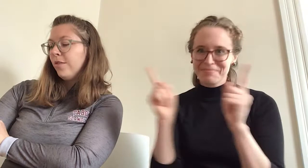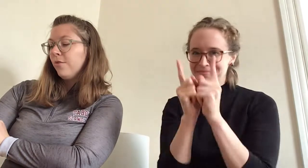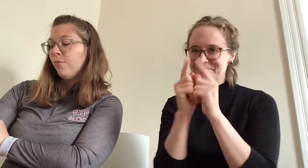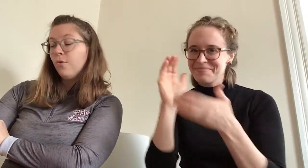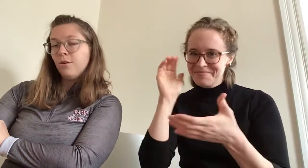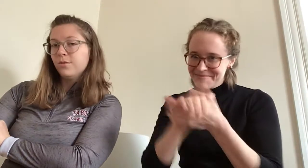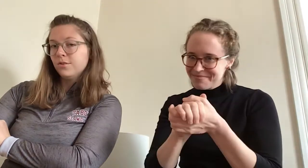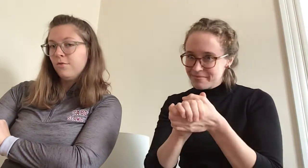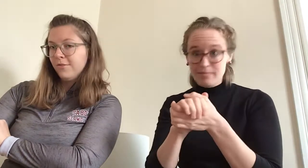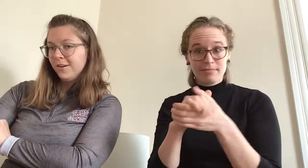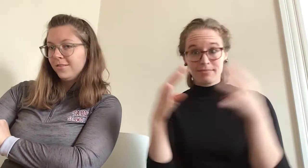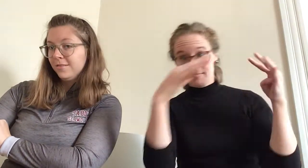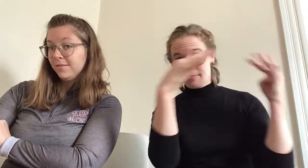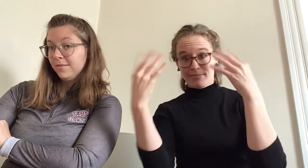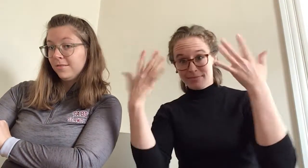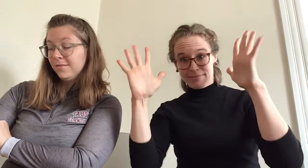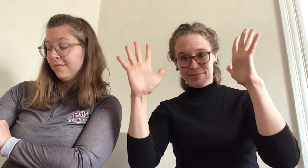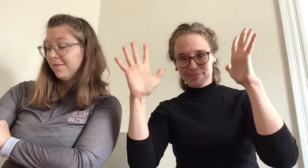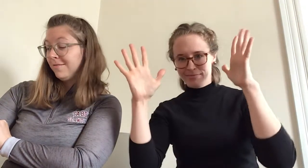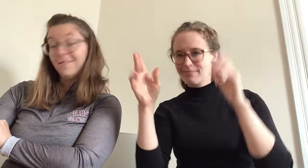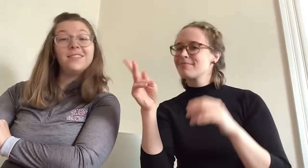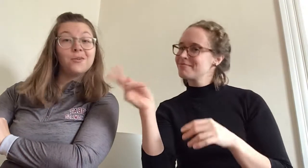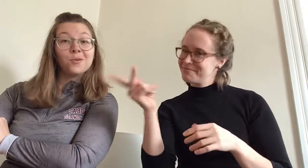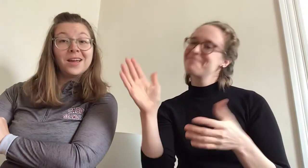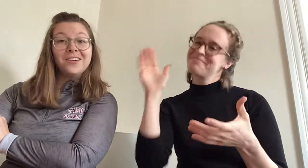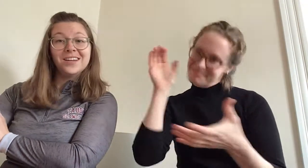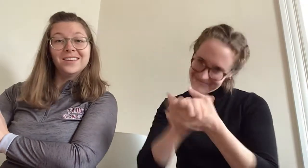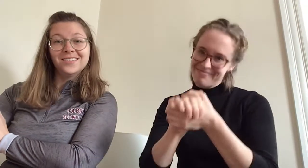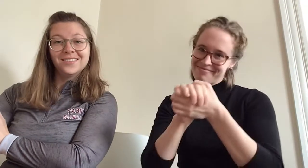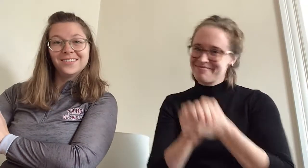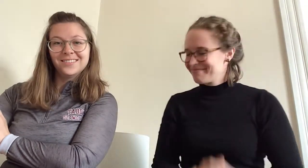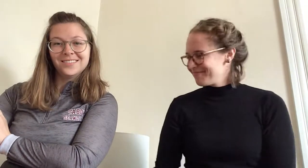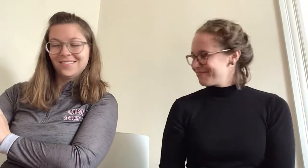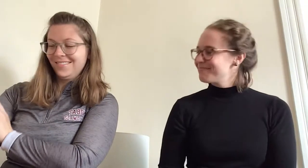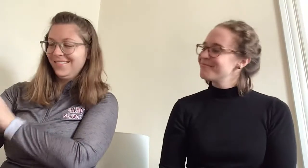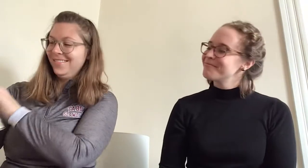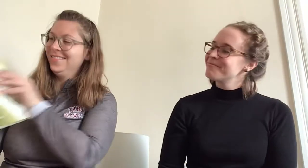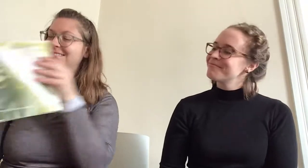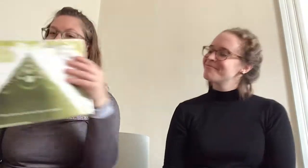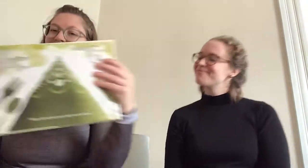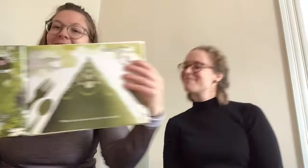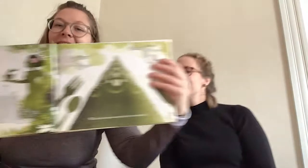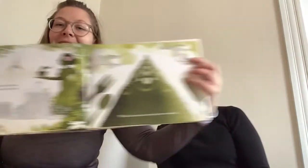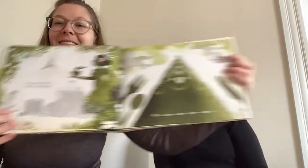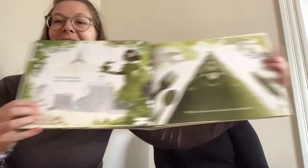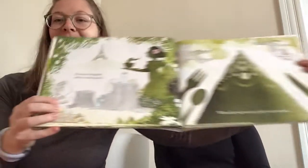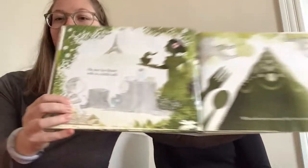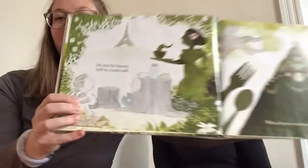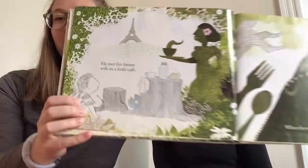And when the war was over, they were married.